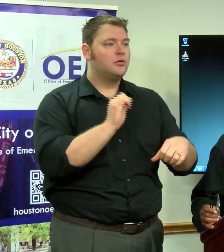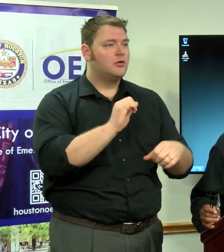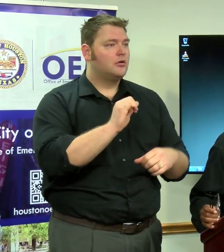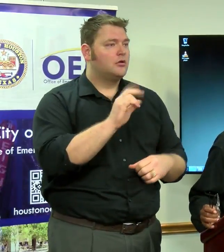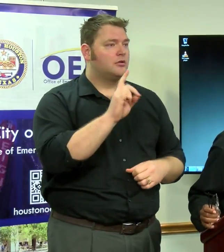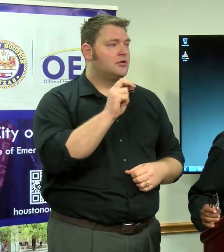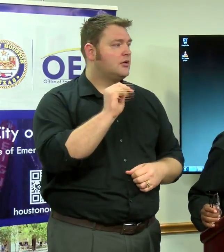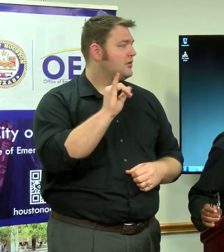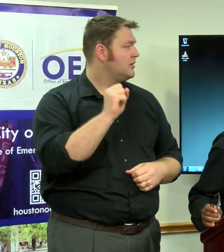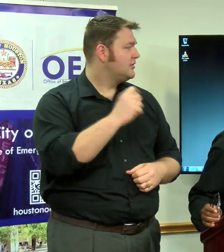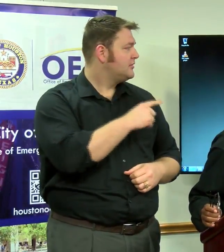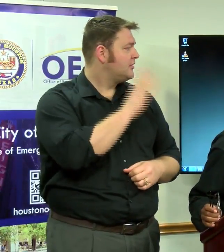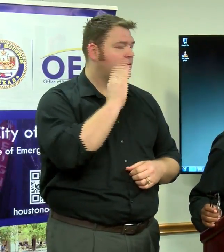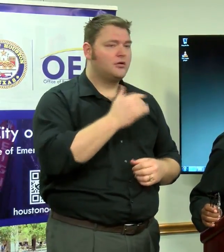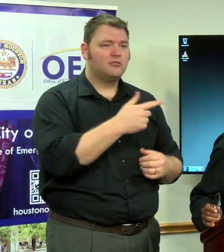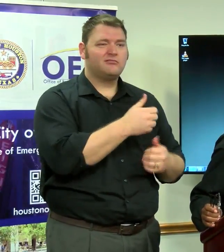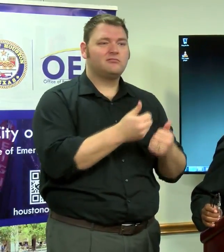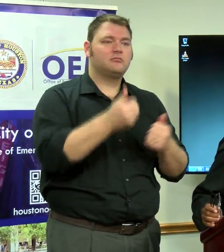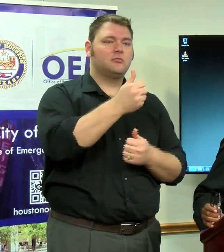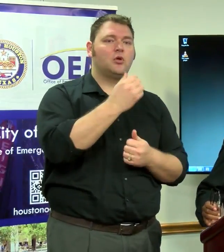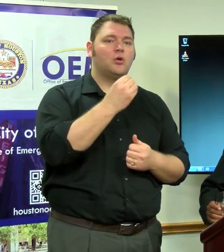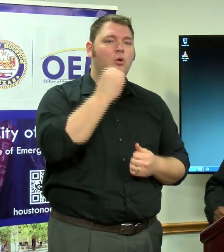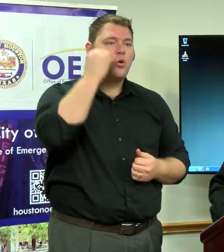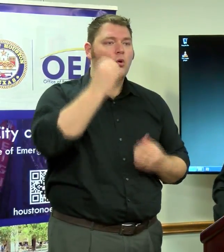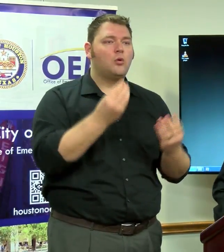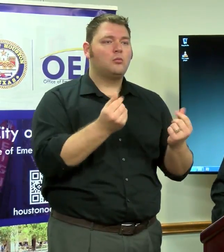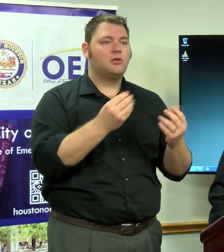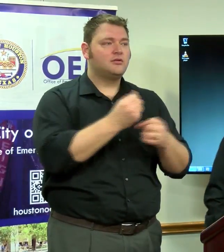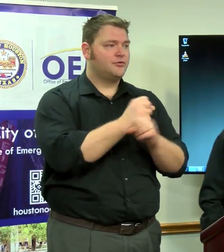Homeland Security, and he can also speak to that issue as well. Dennis.